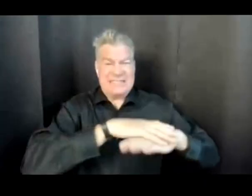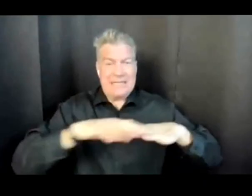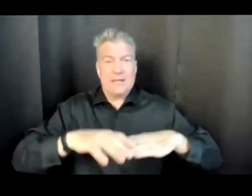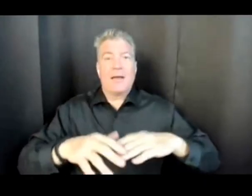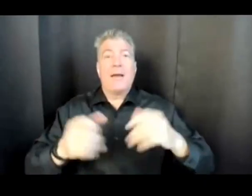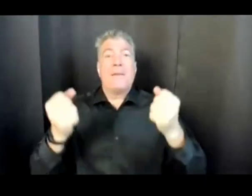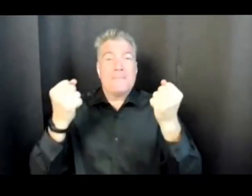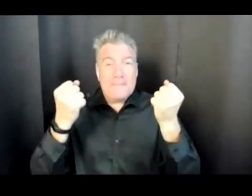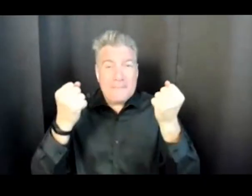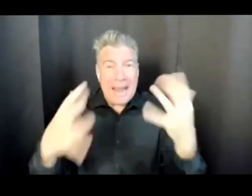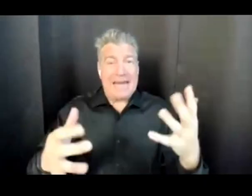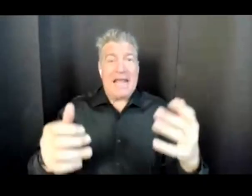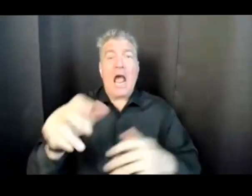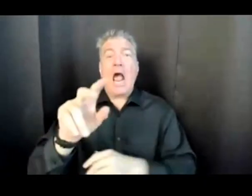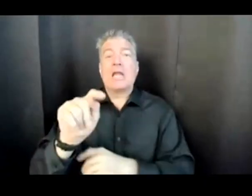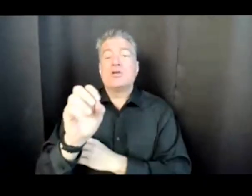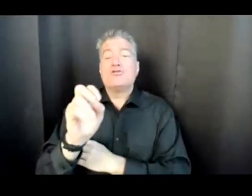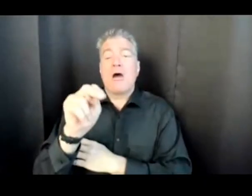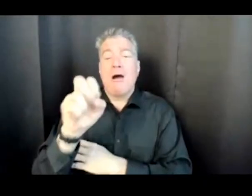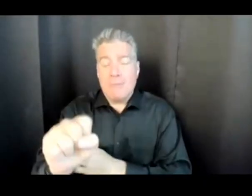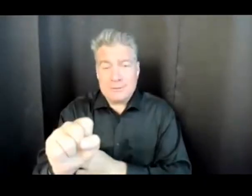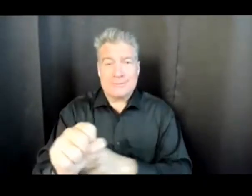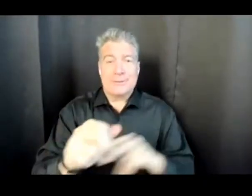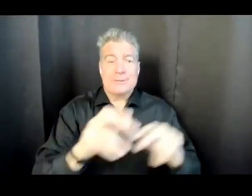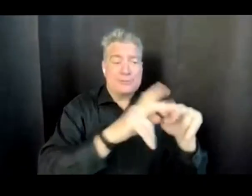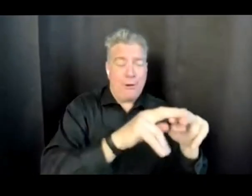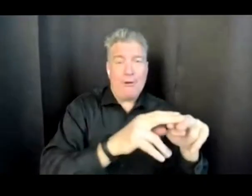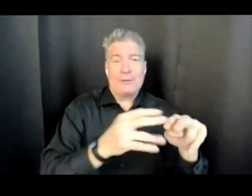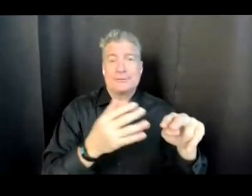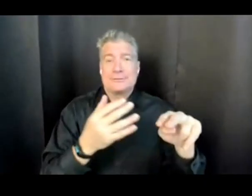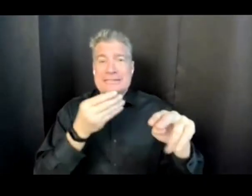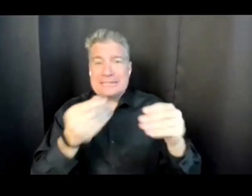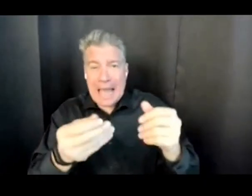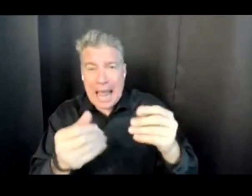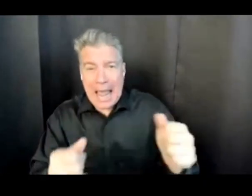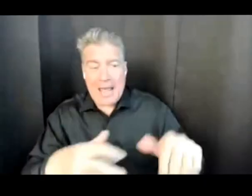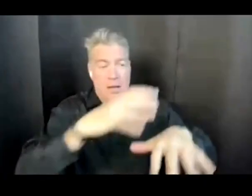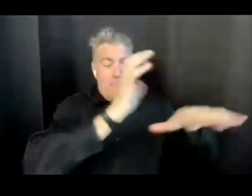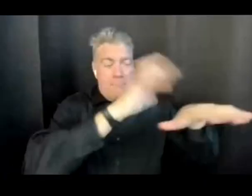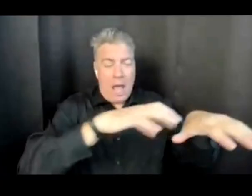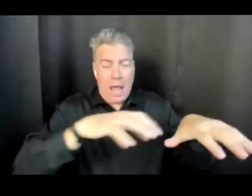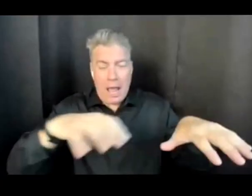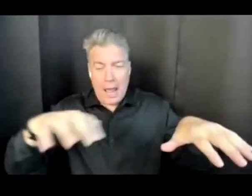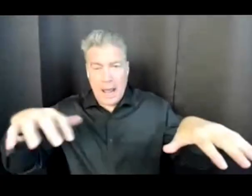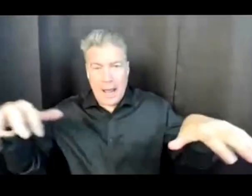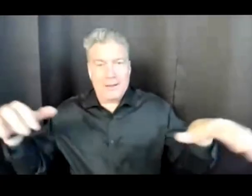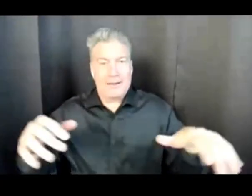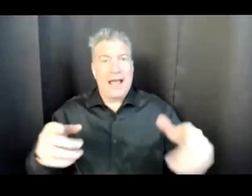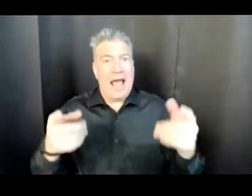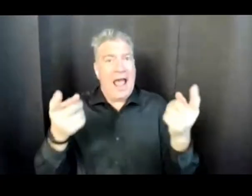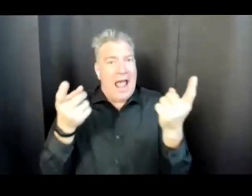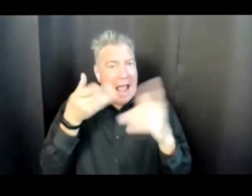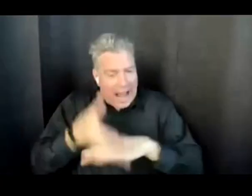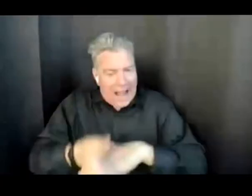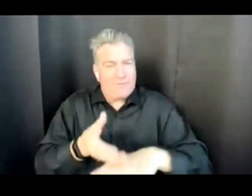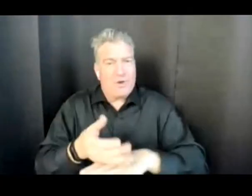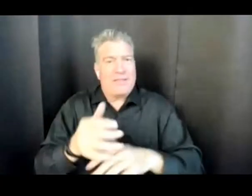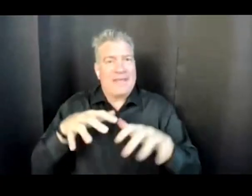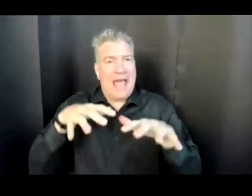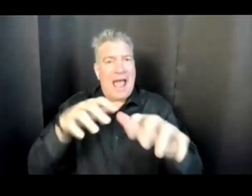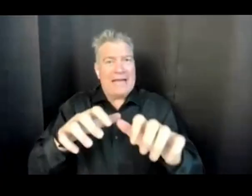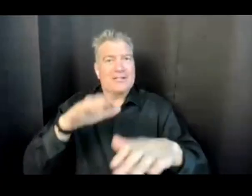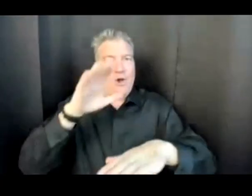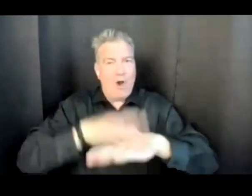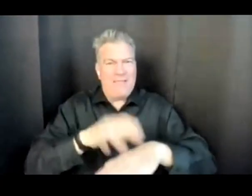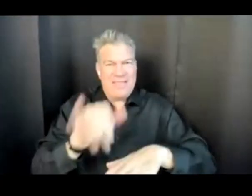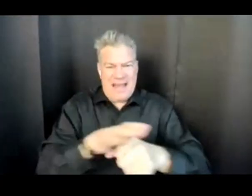salt aggregate mix that we spread as we plowed the sleet and freezing rain that began to accumulate in that wedge area